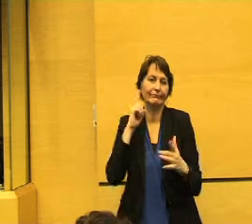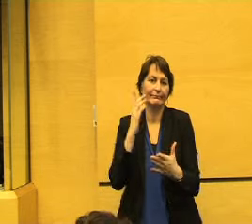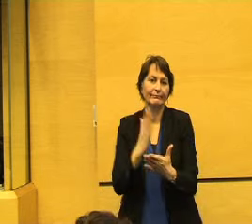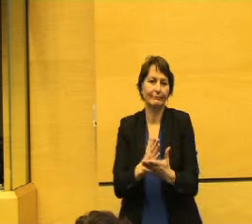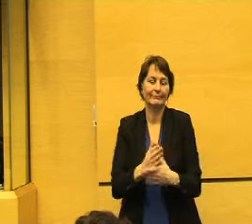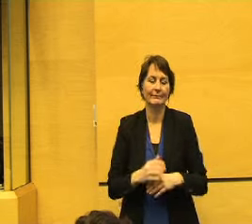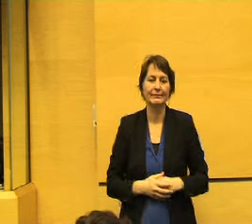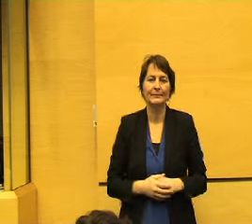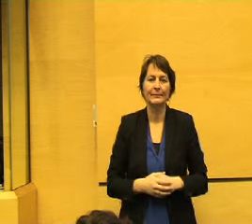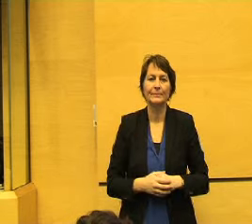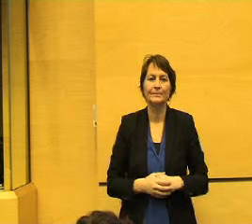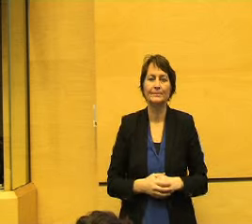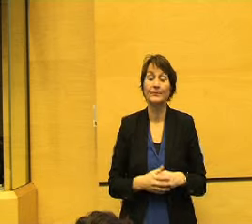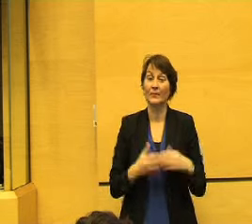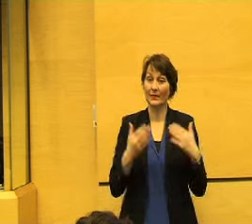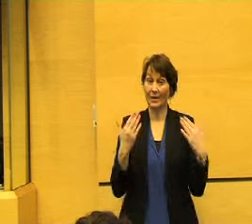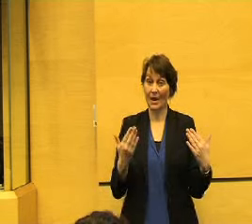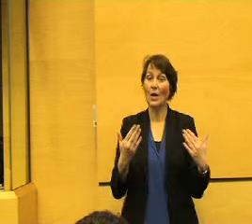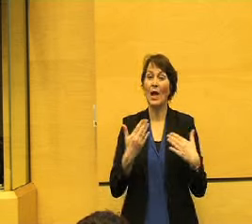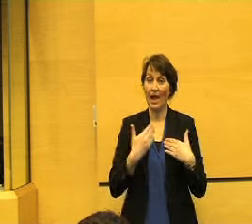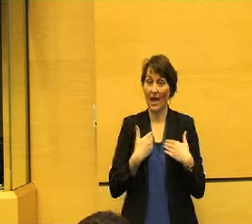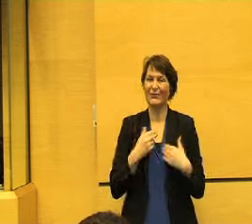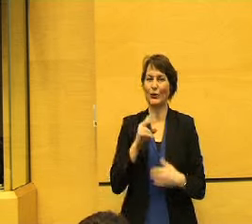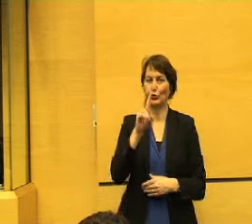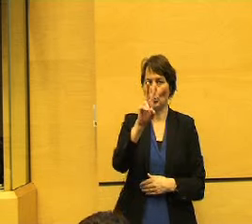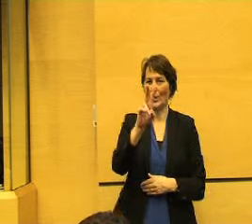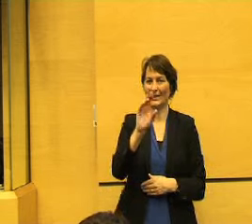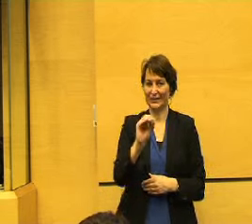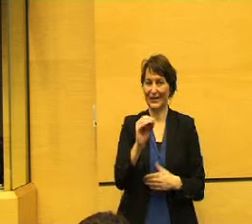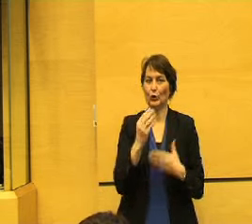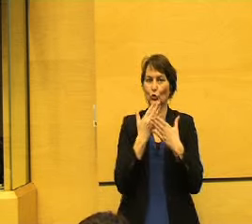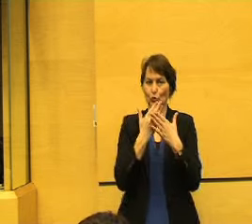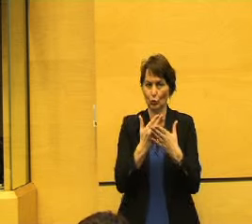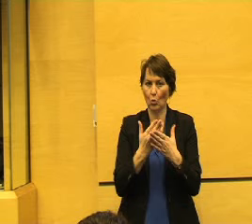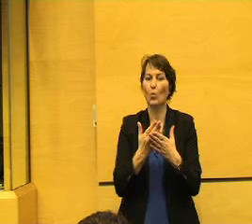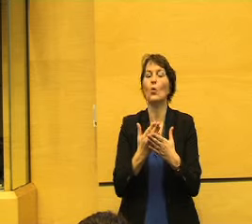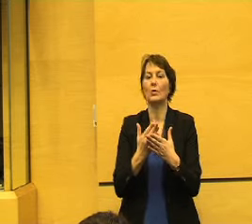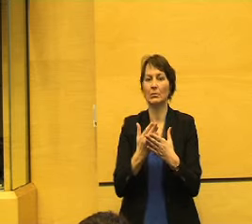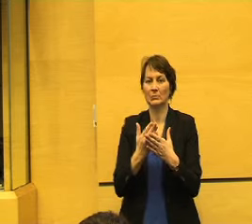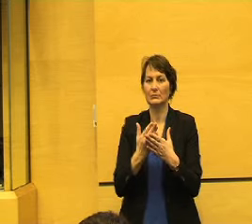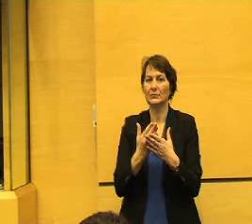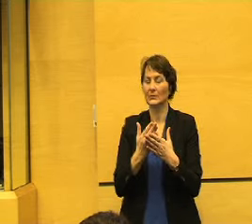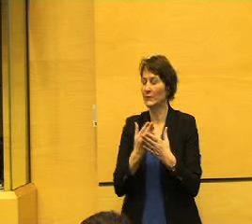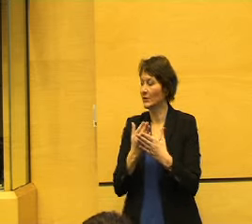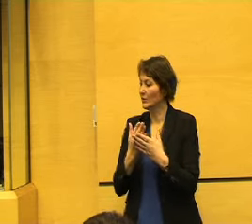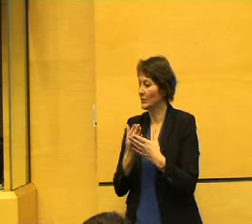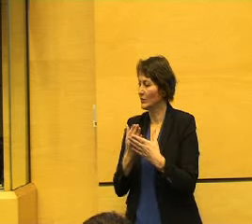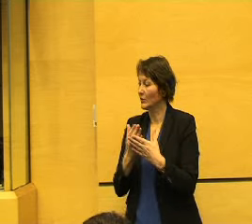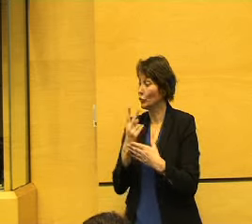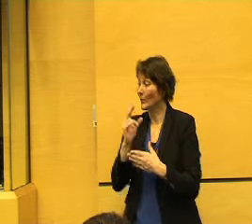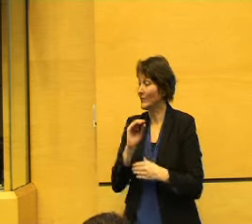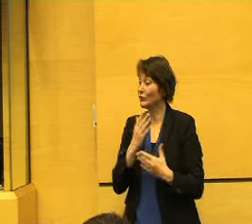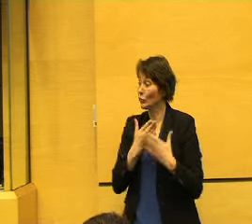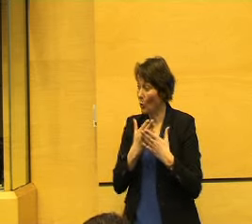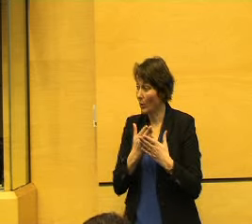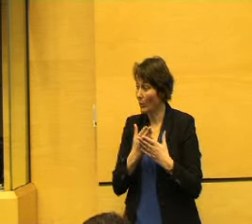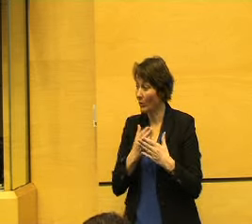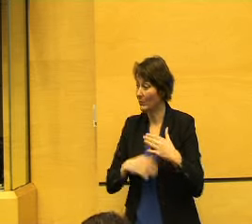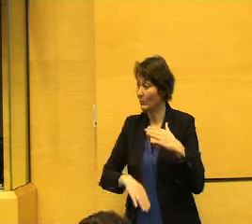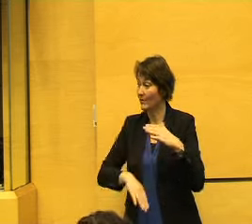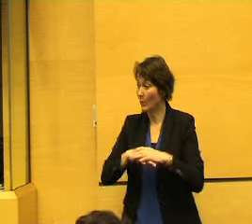we have 20 of these schools are full enrolled because in school age children we